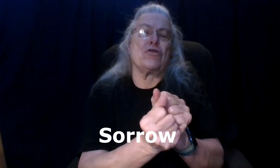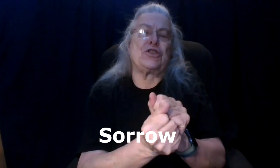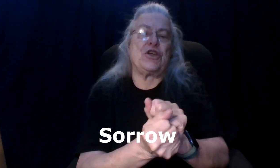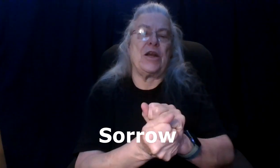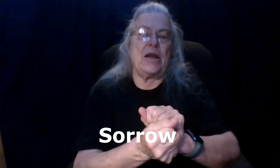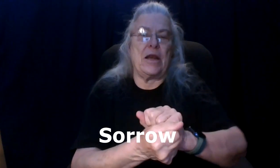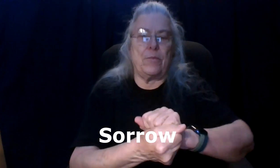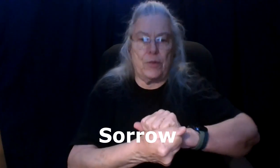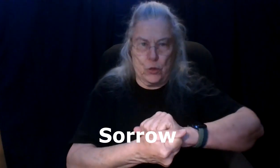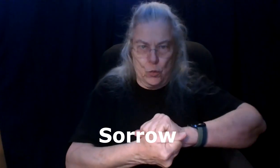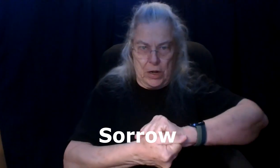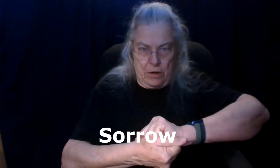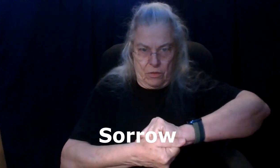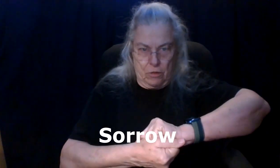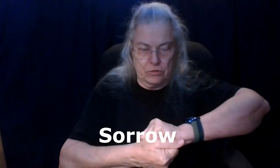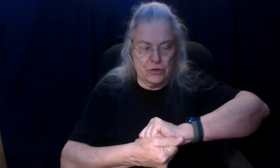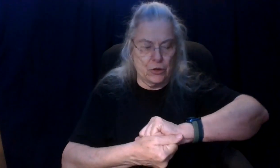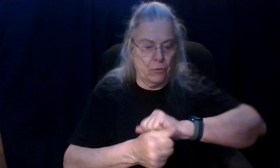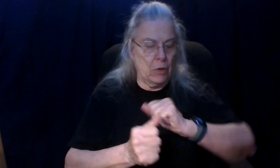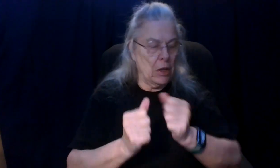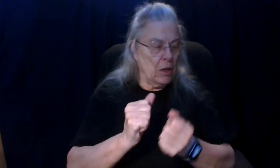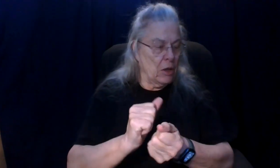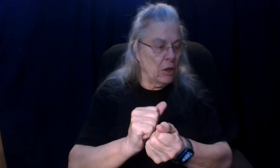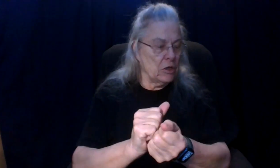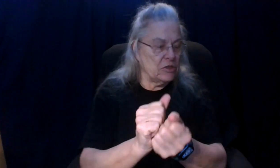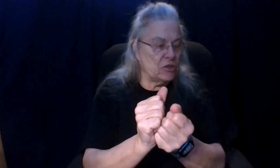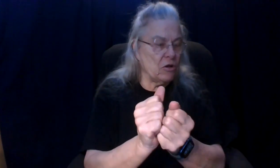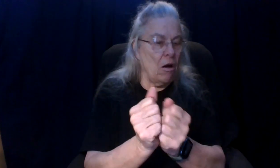it in between those two. Sorrow.